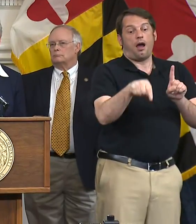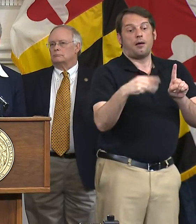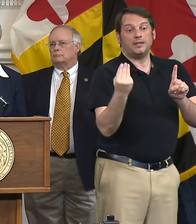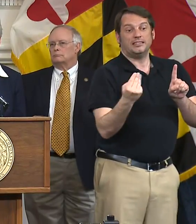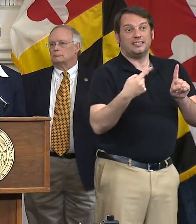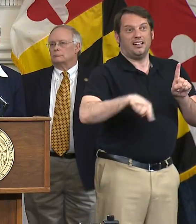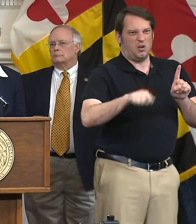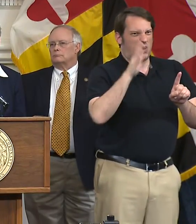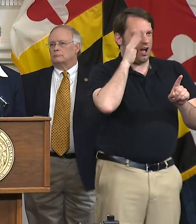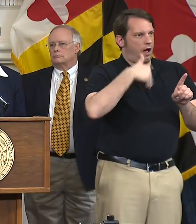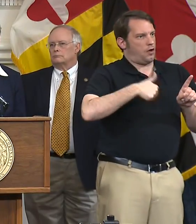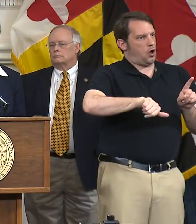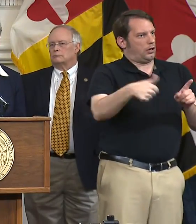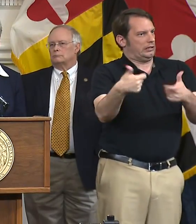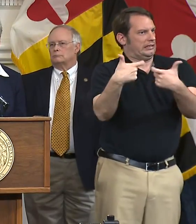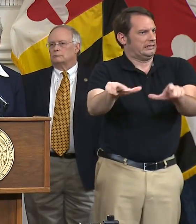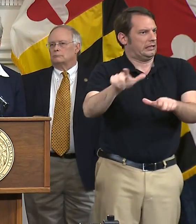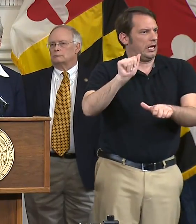without stacking up that